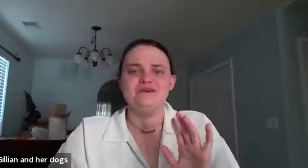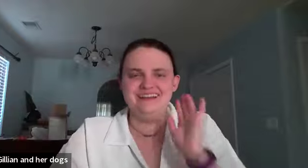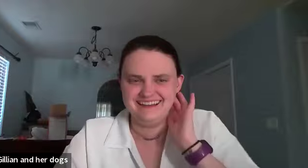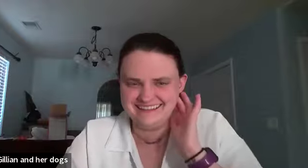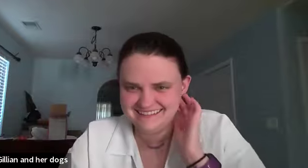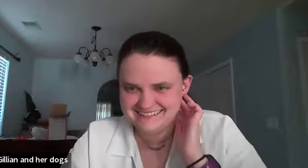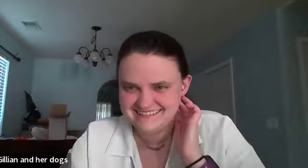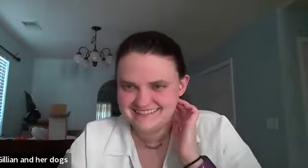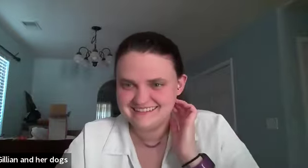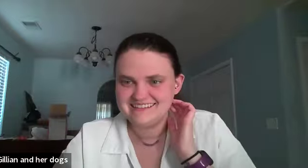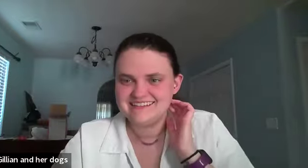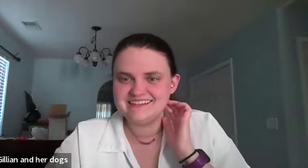whoa.